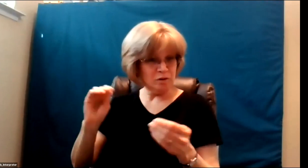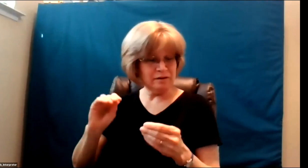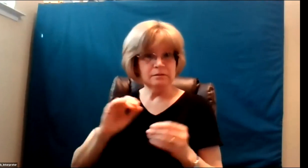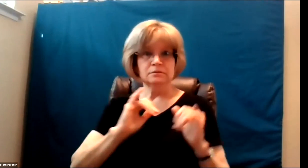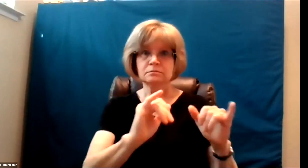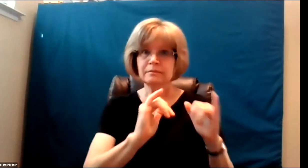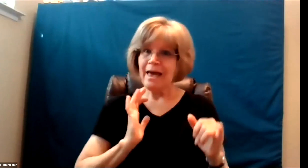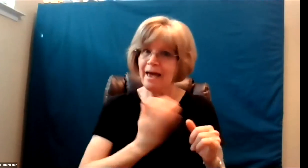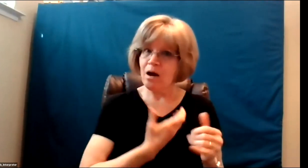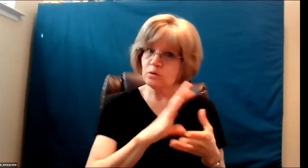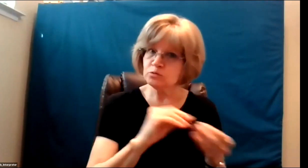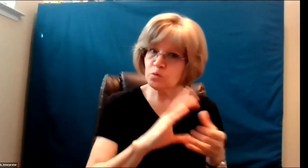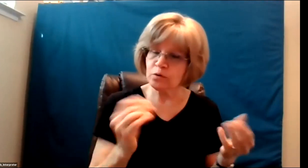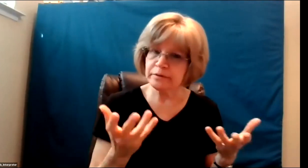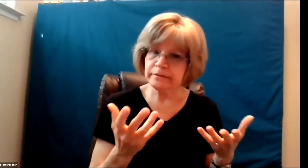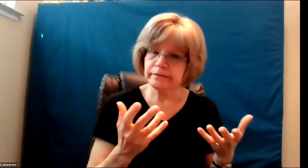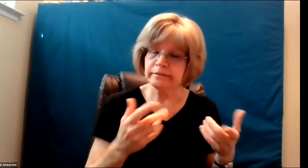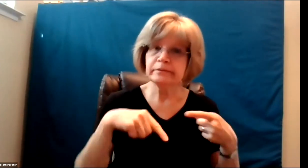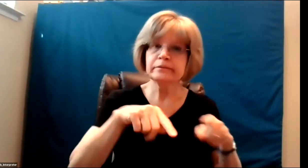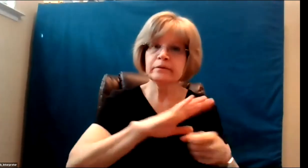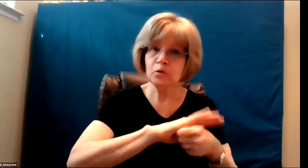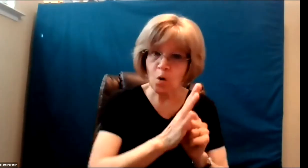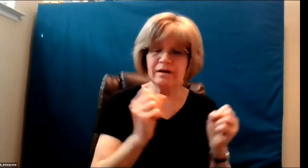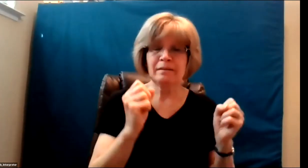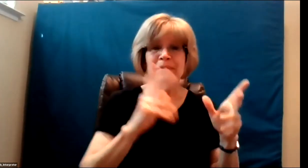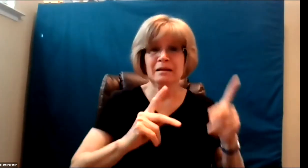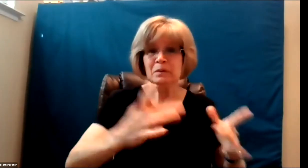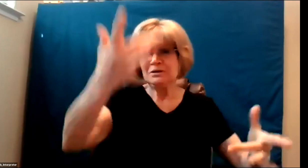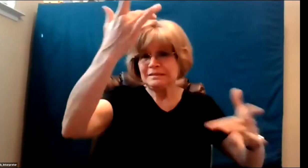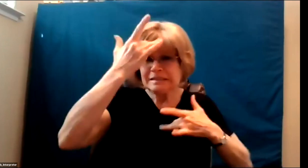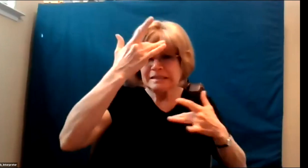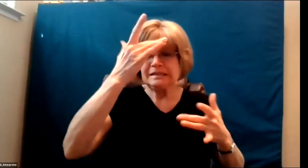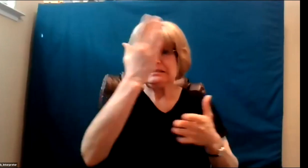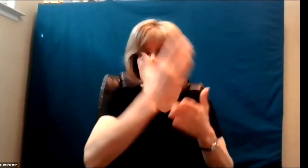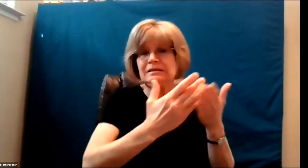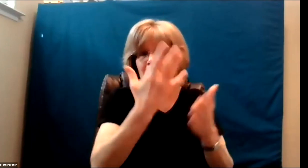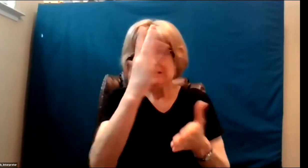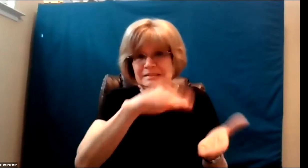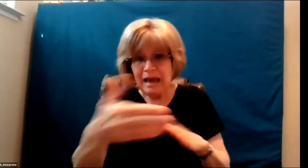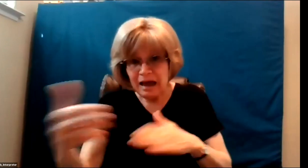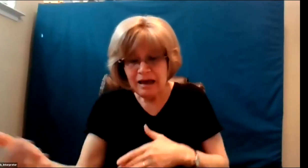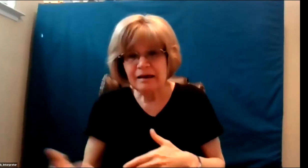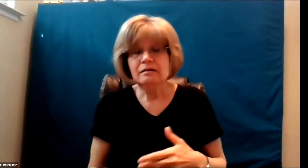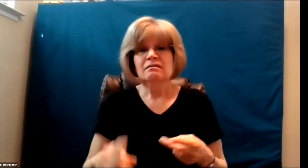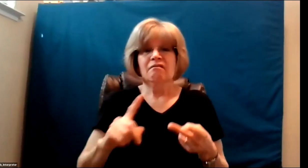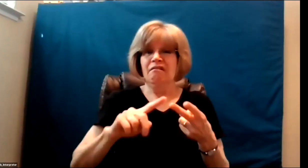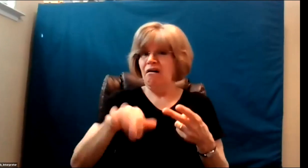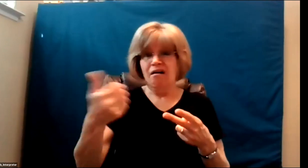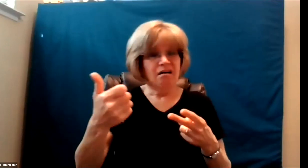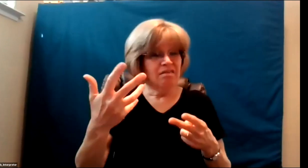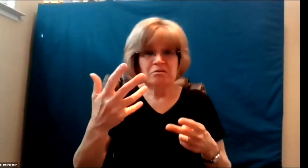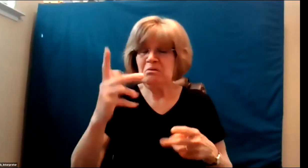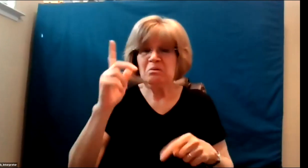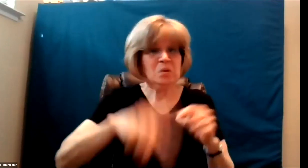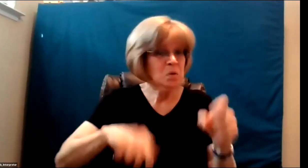persons found their health compromised and many died. Others have been unable to earn a living and could not provide